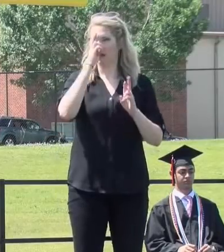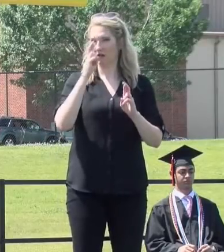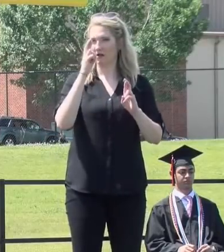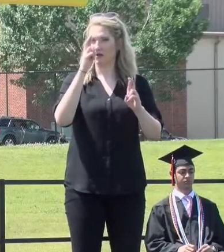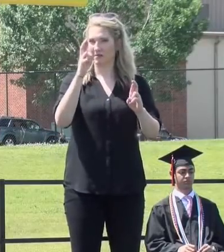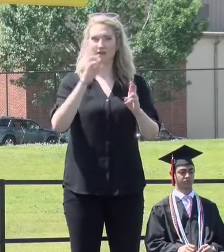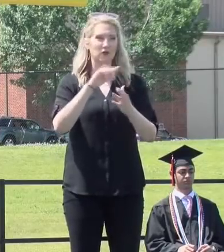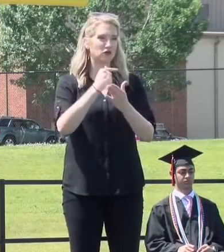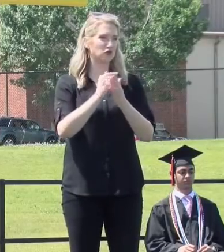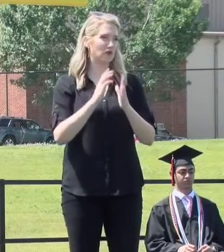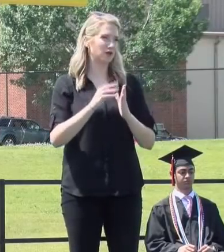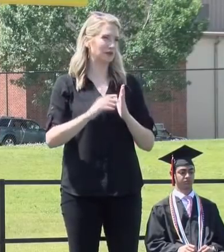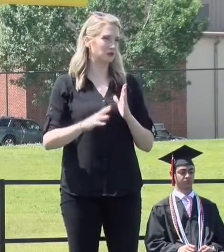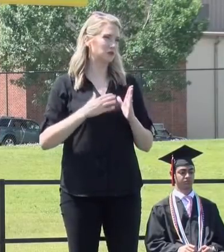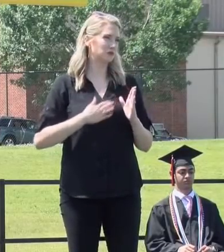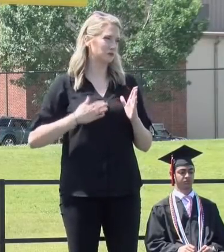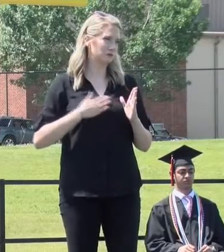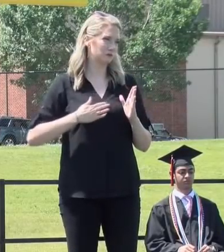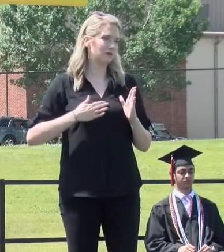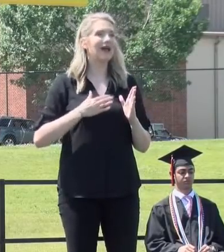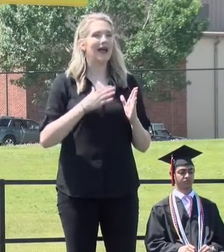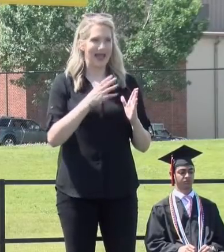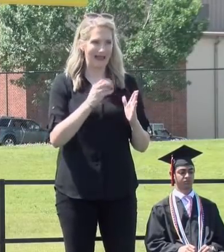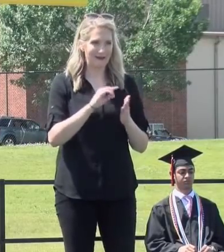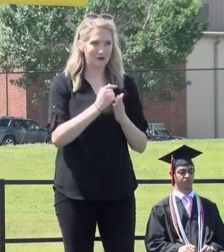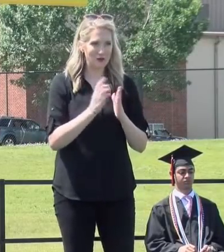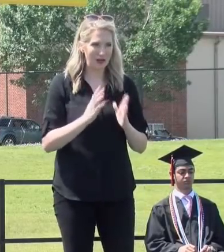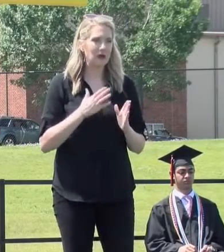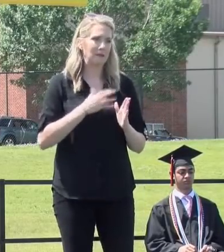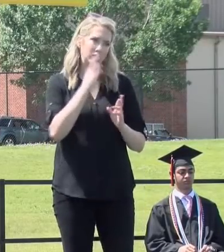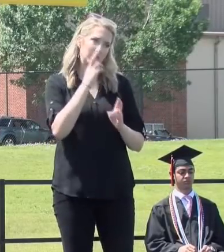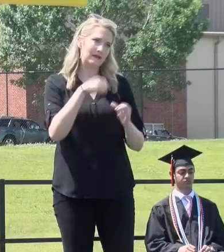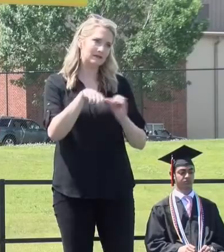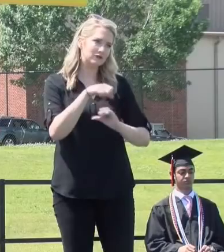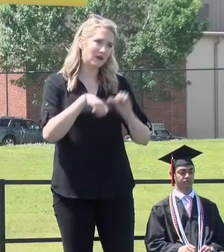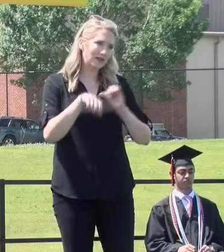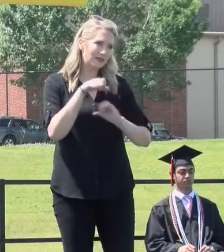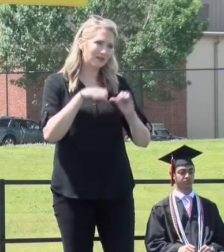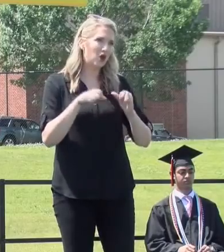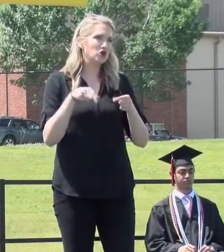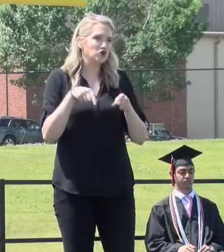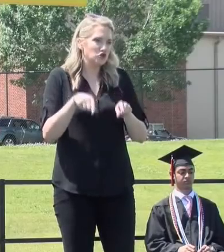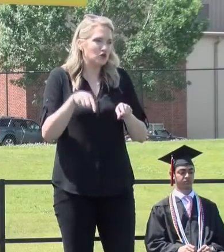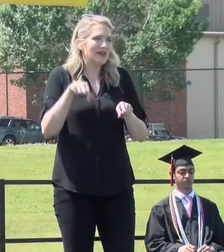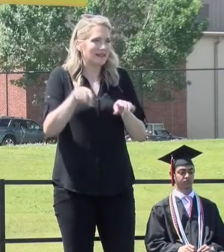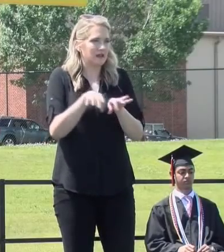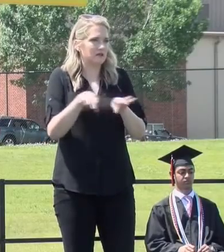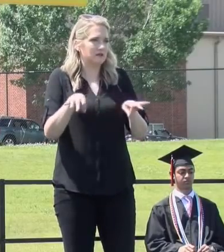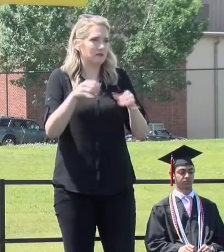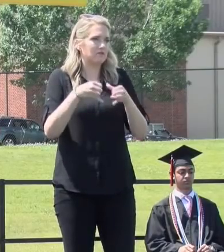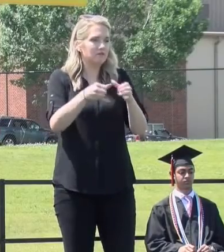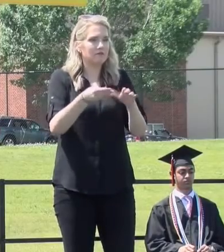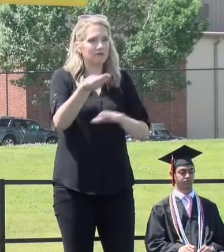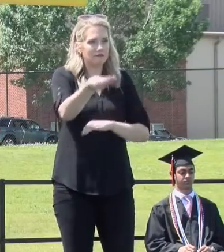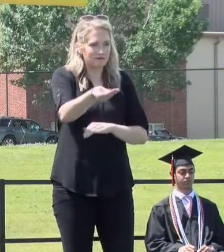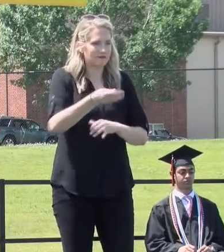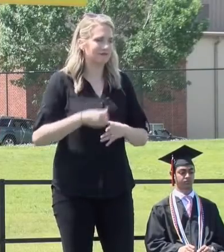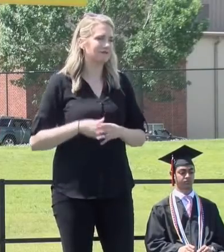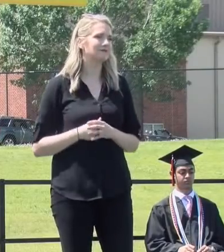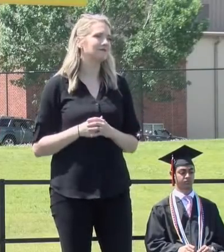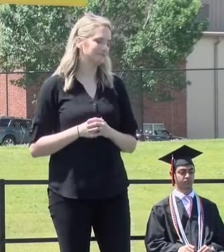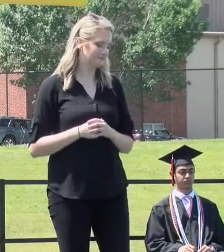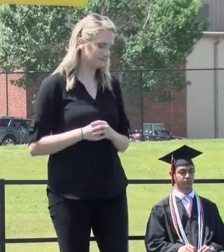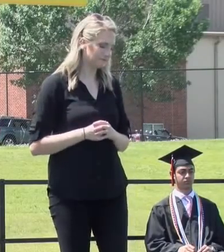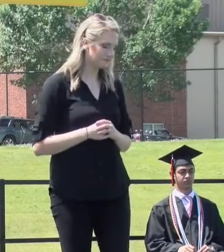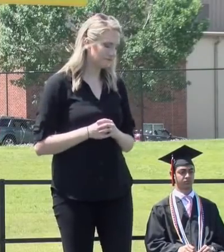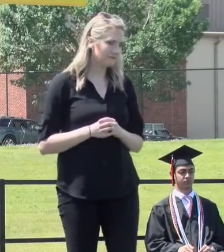of the graduates and graduates, you with each other, during the awarding of diplomas.